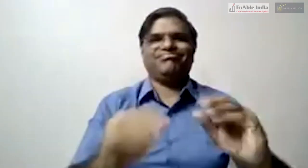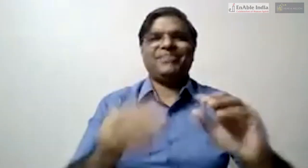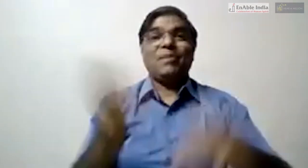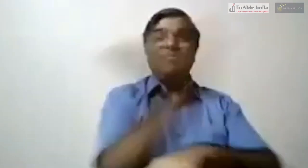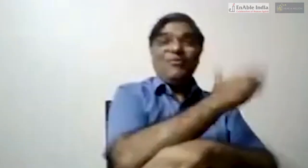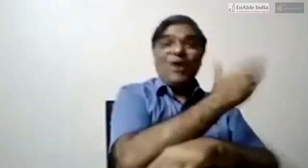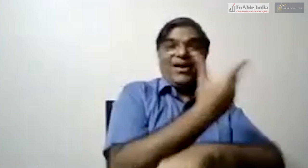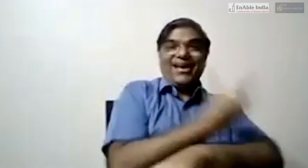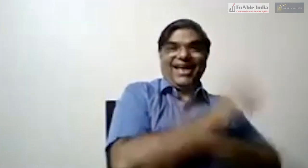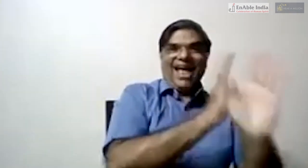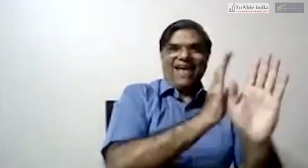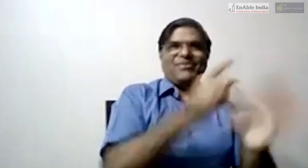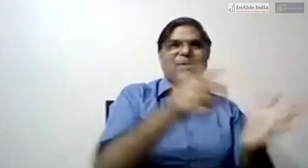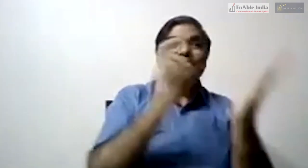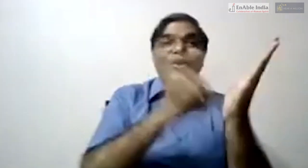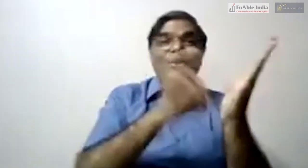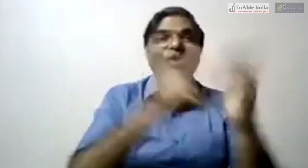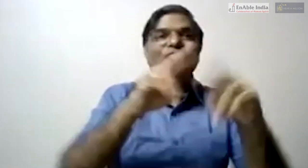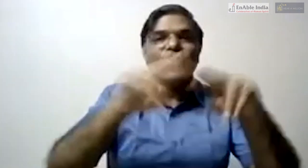saw